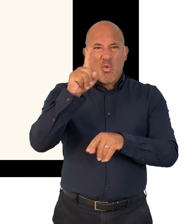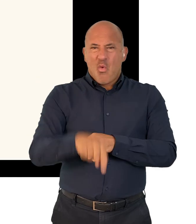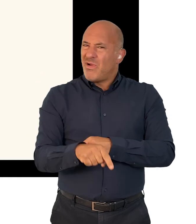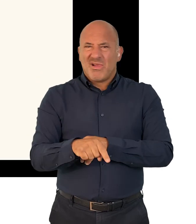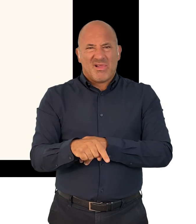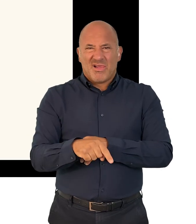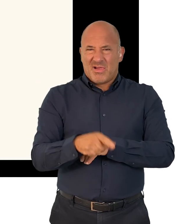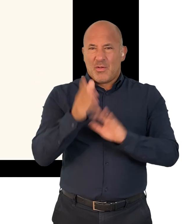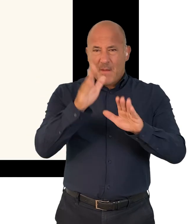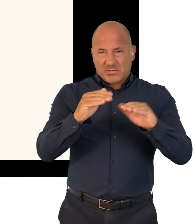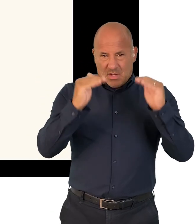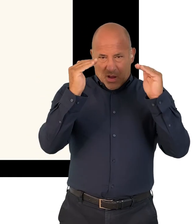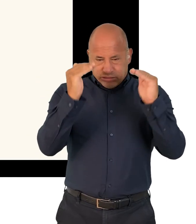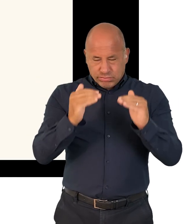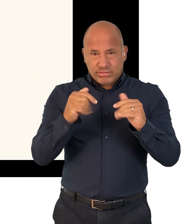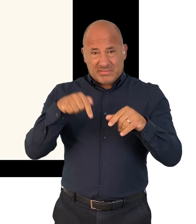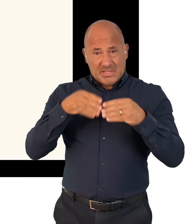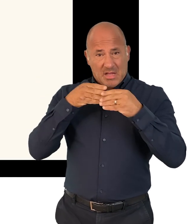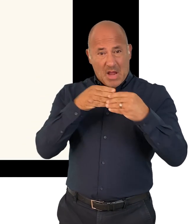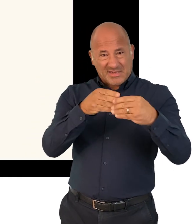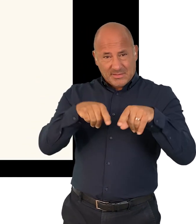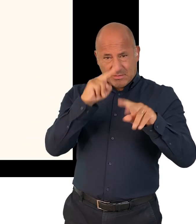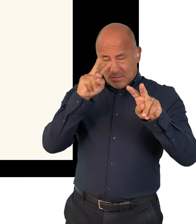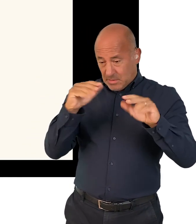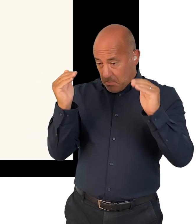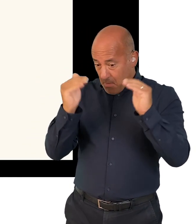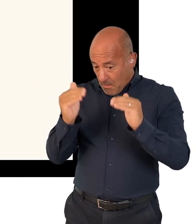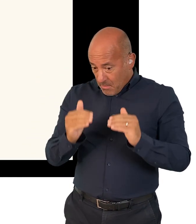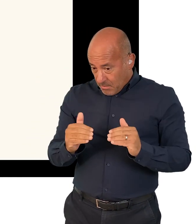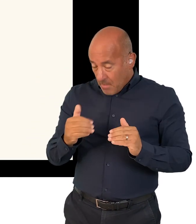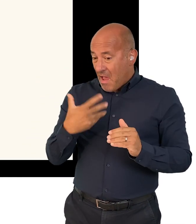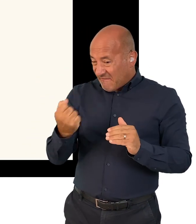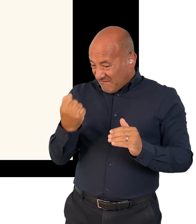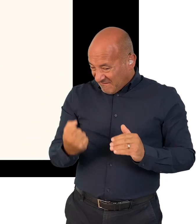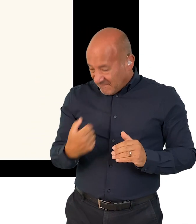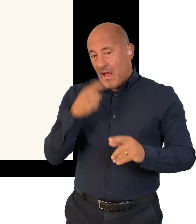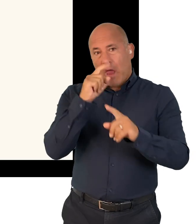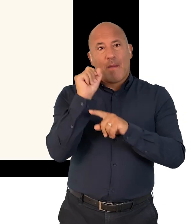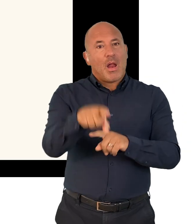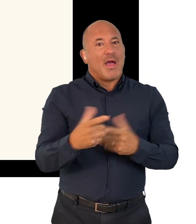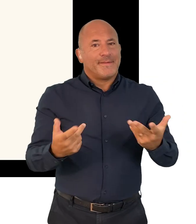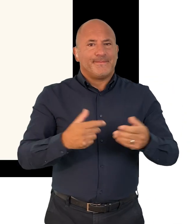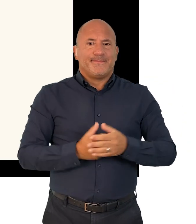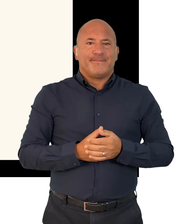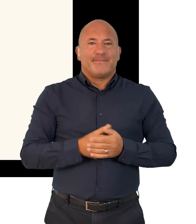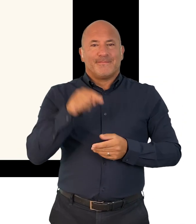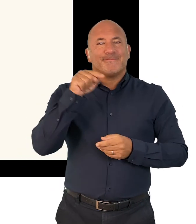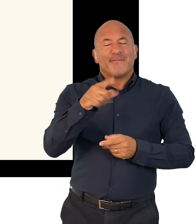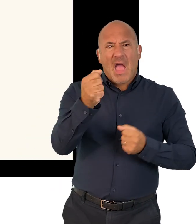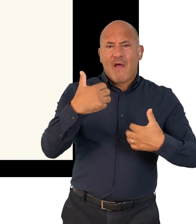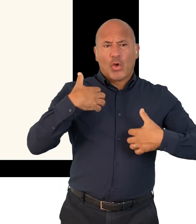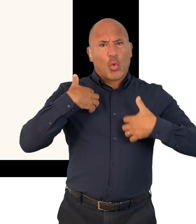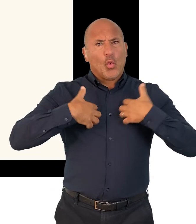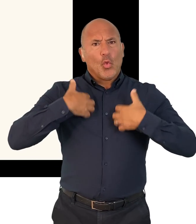eligibility, and that applicants need to meet the eligibility requirements detailed in the guidance at the point of application. The expression of